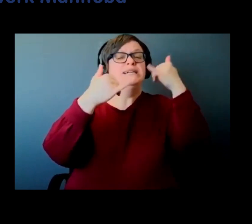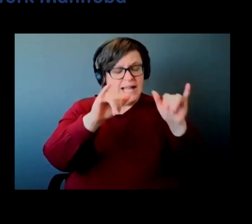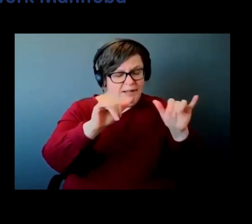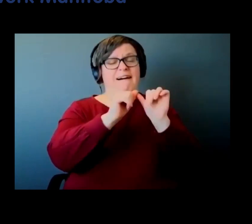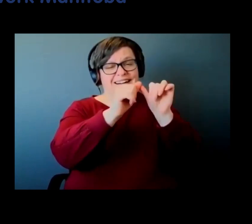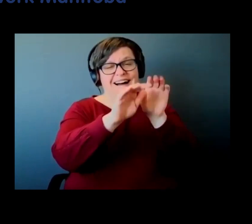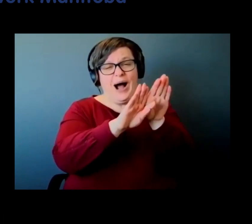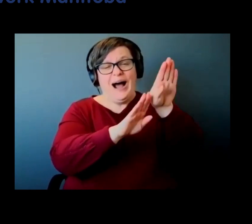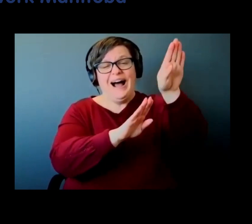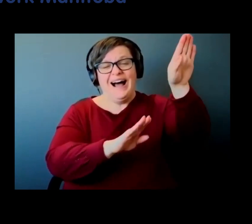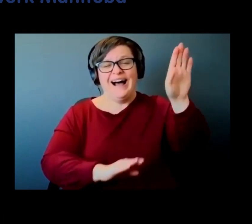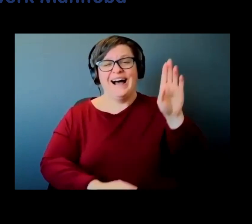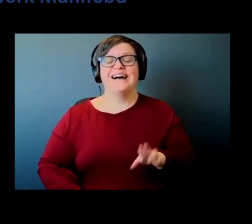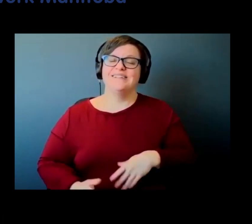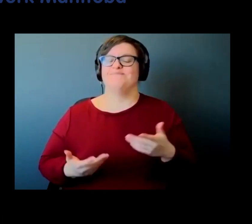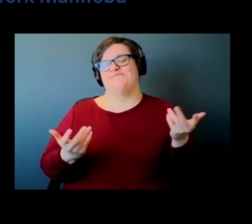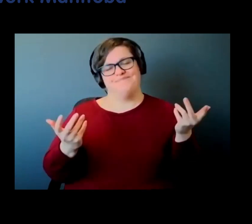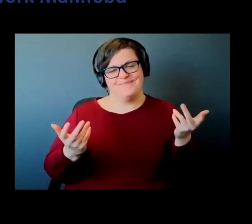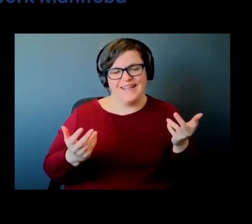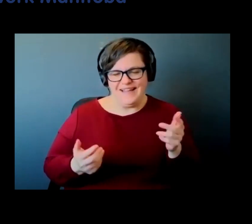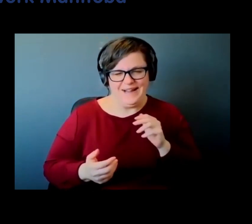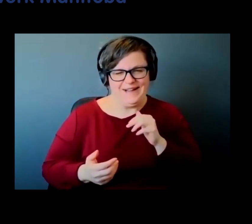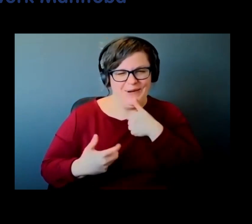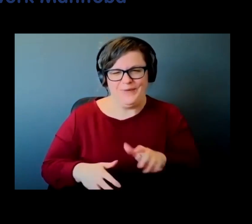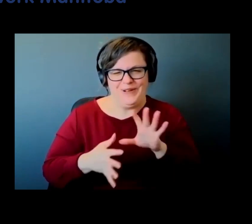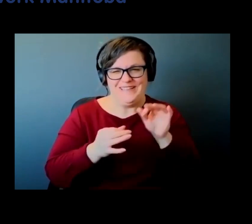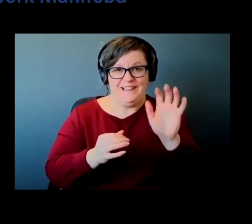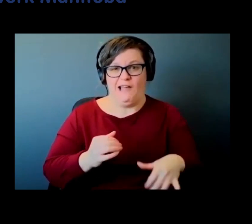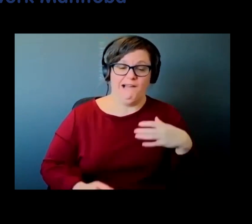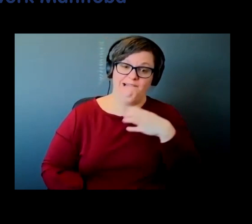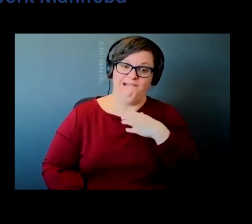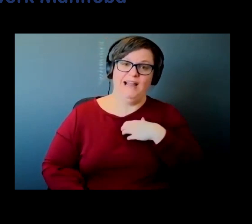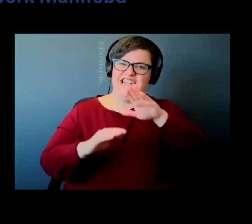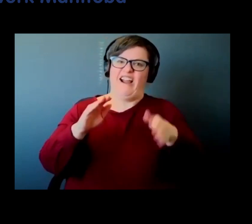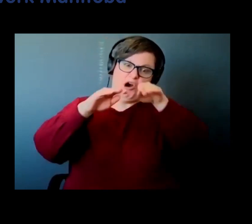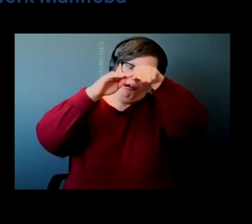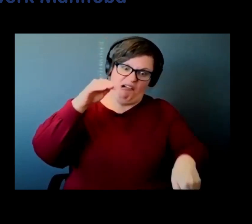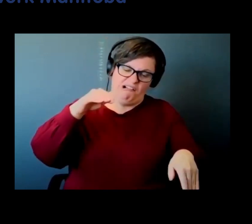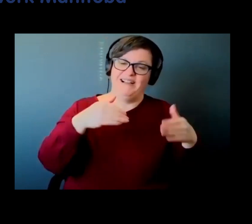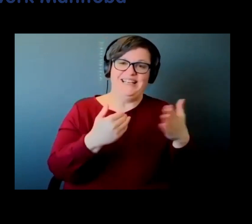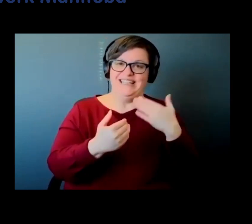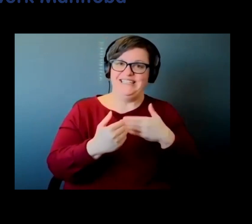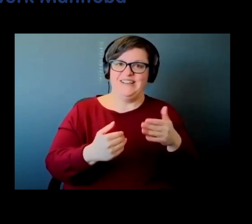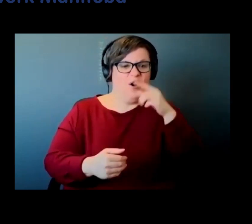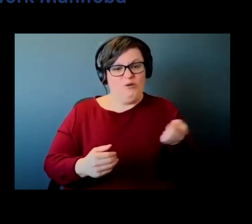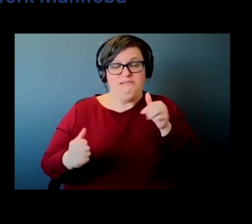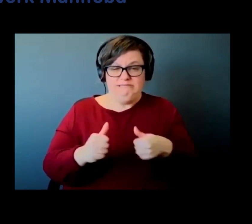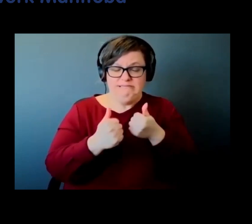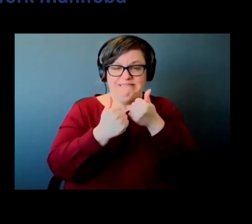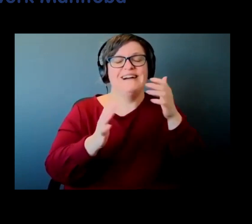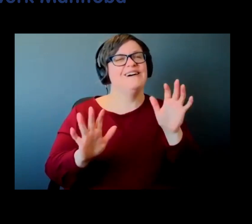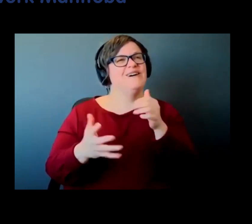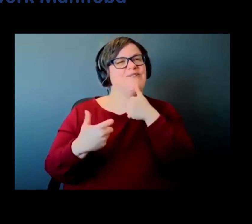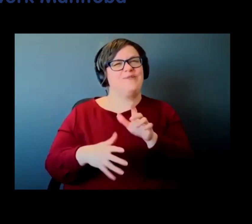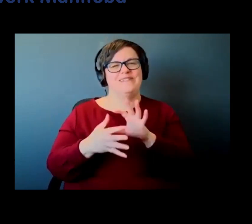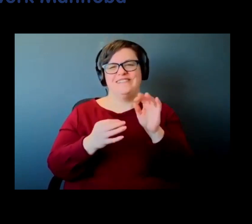miles or a mile uphill all the way, that's kind of similar to this. Yeah. And it just,